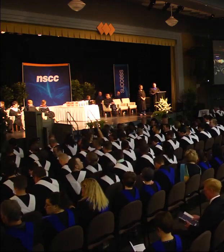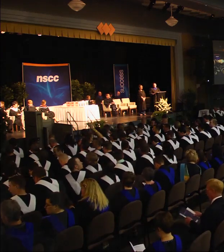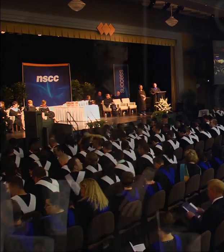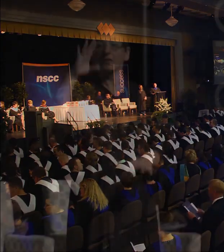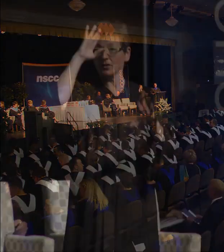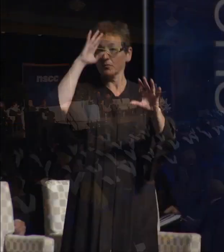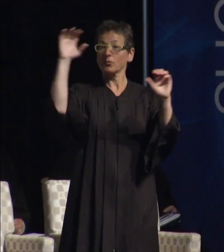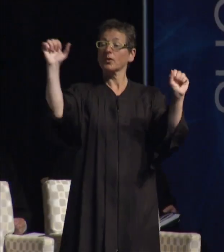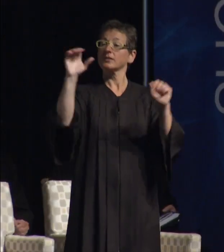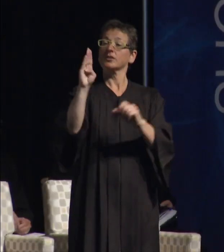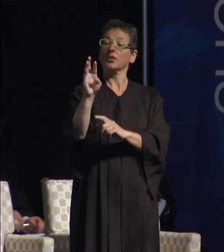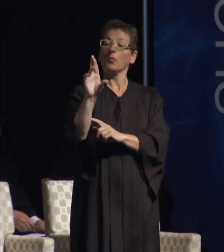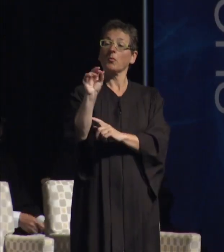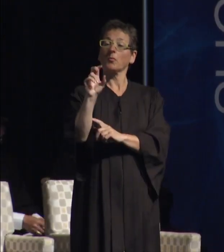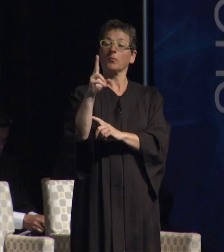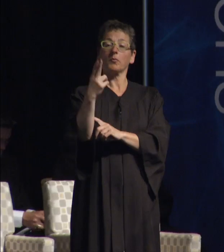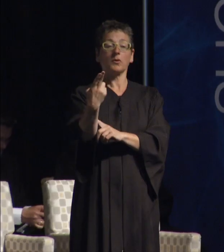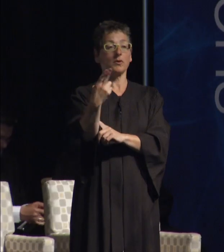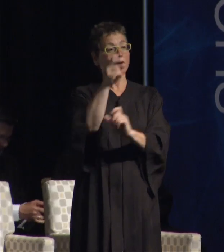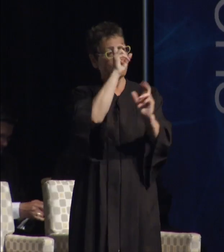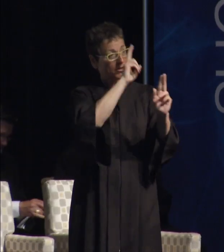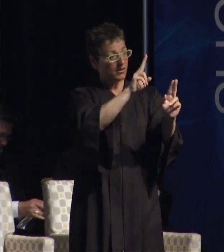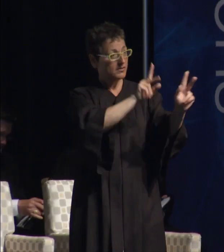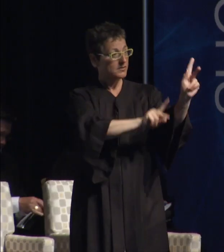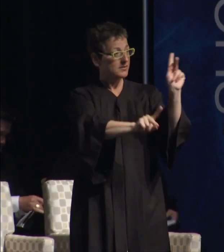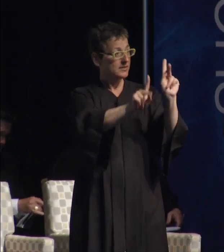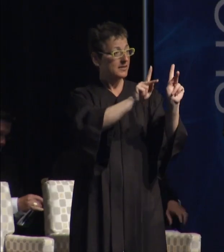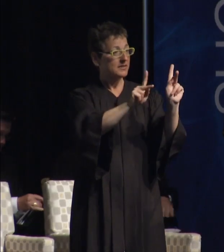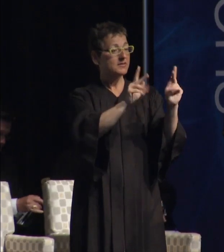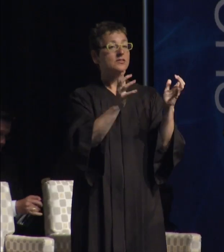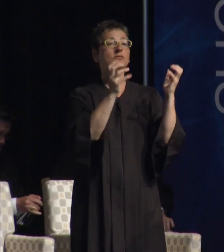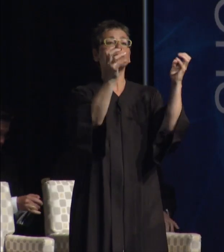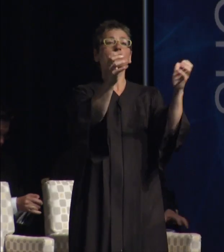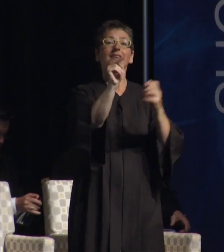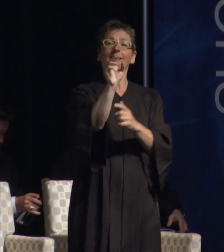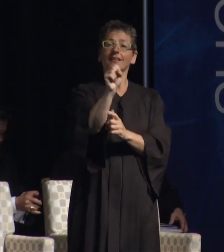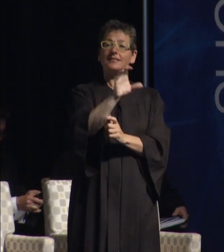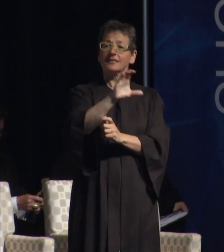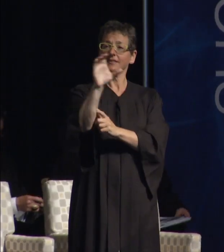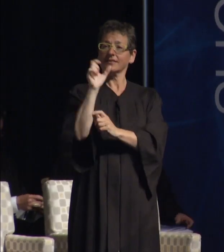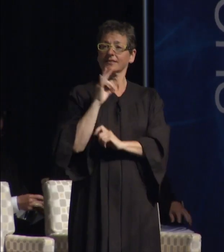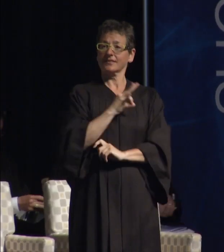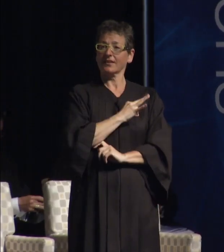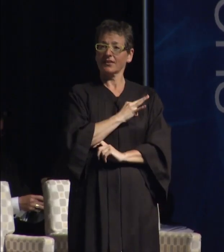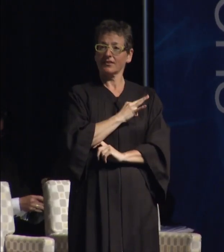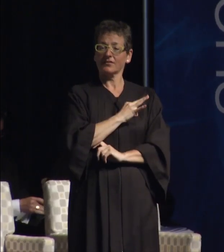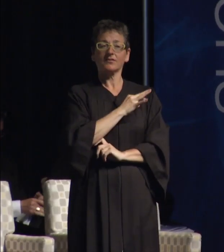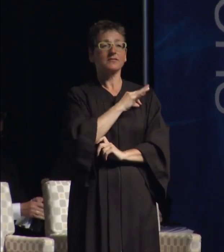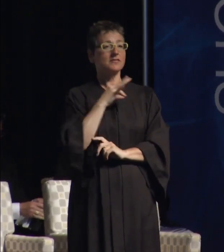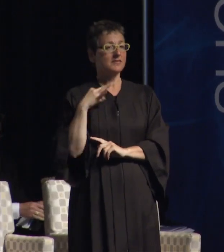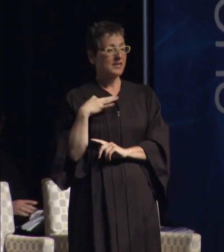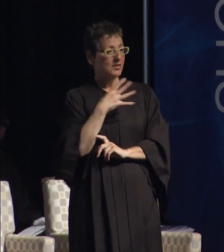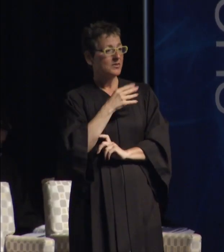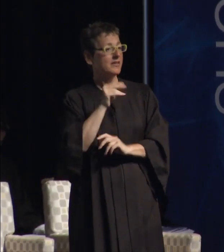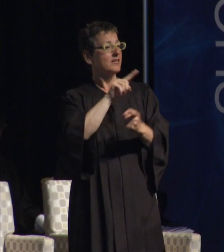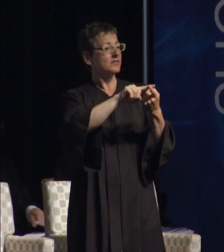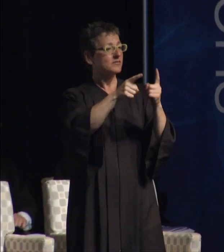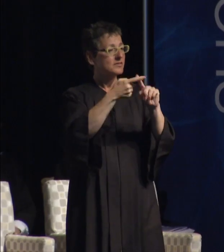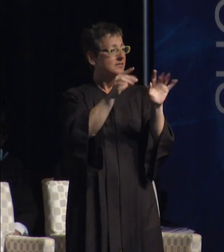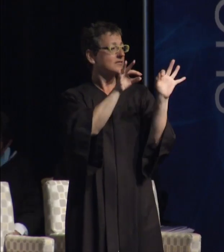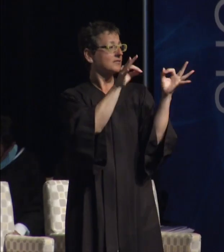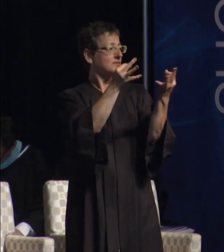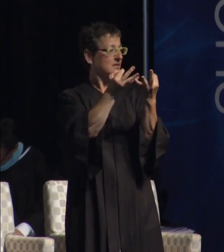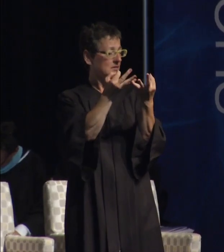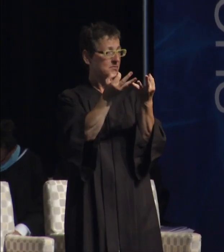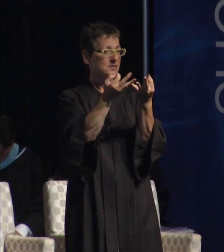President Bureau, honored guests, Marconi campus, faculty, staff, family and friends, and